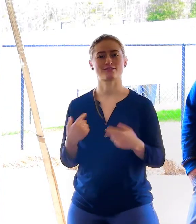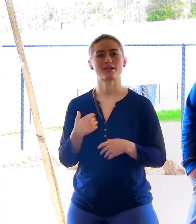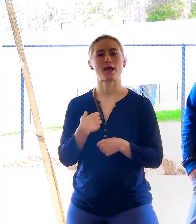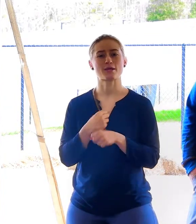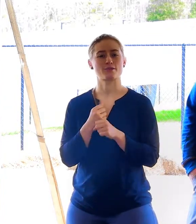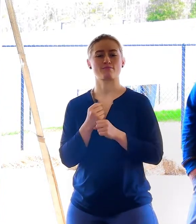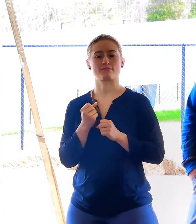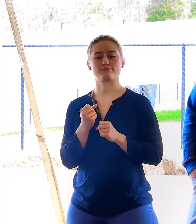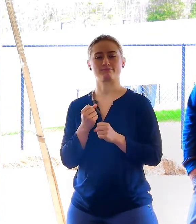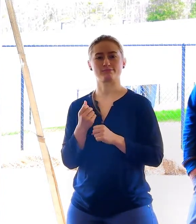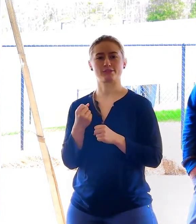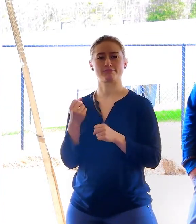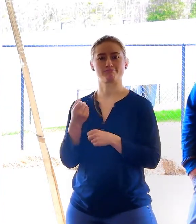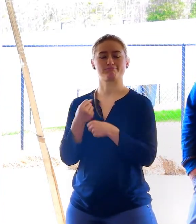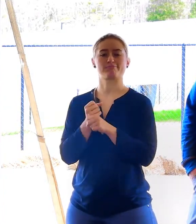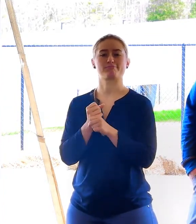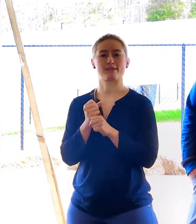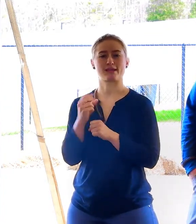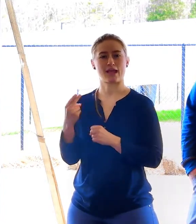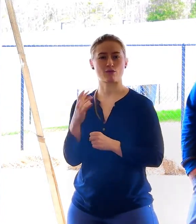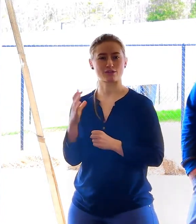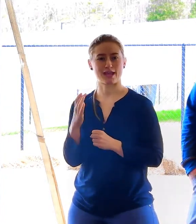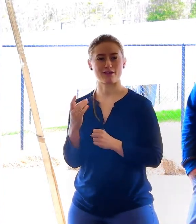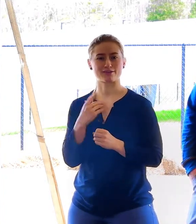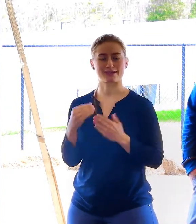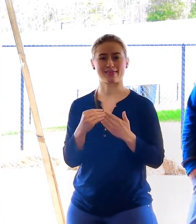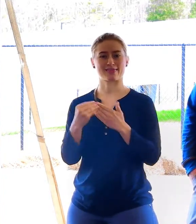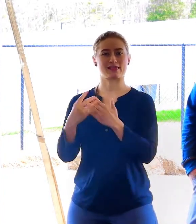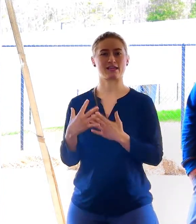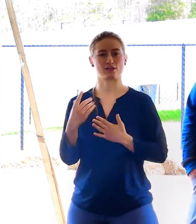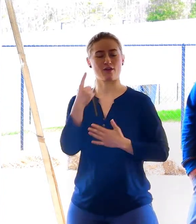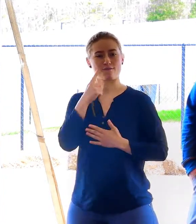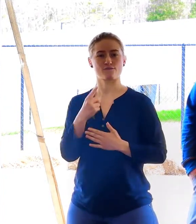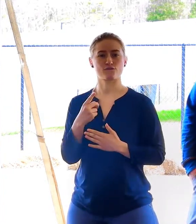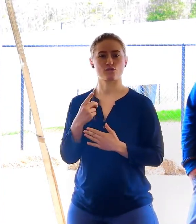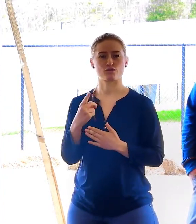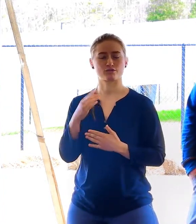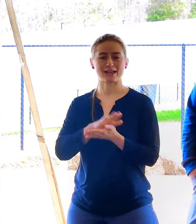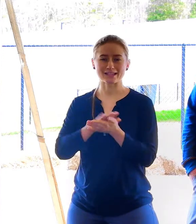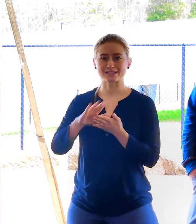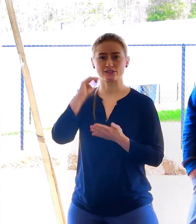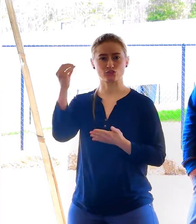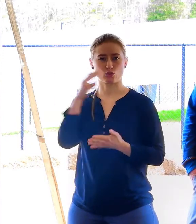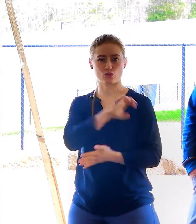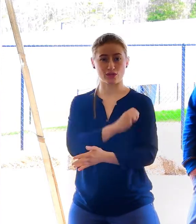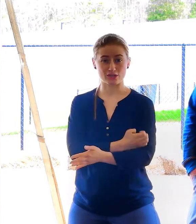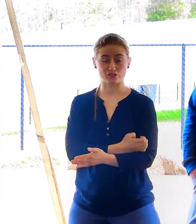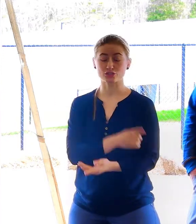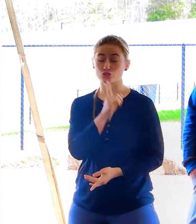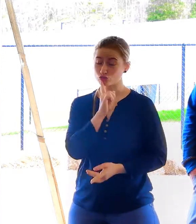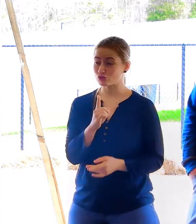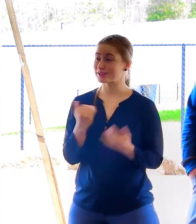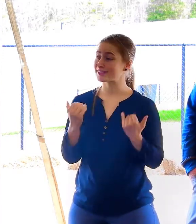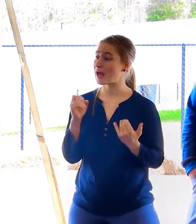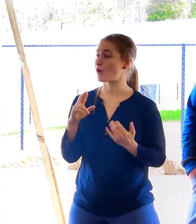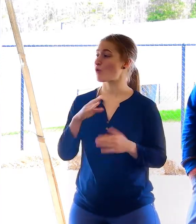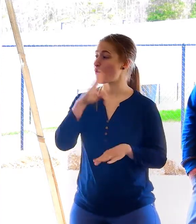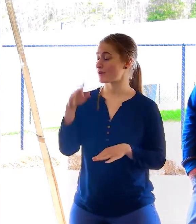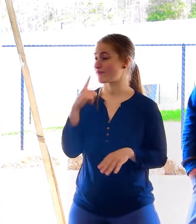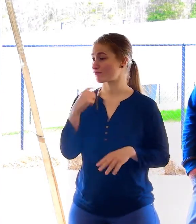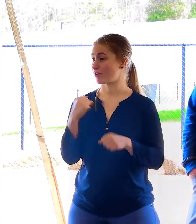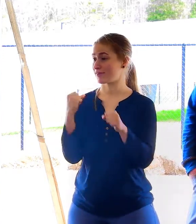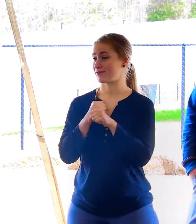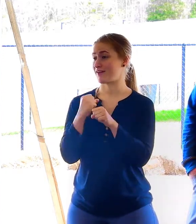the leader in clean solar energy, for it is truly now or never in our fight against